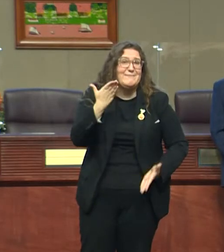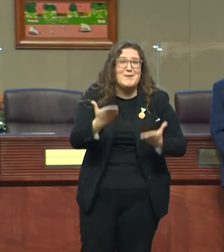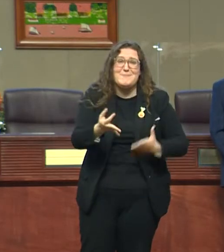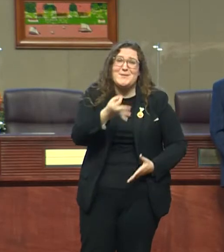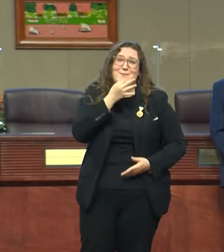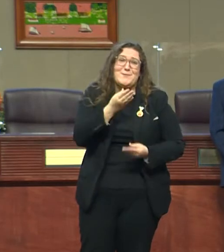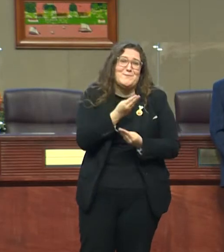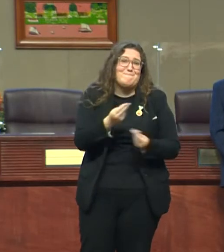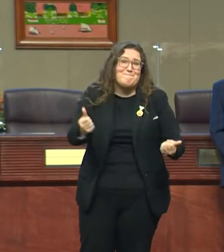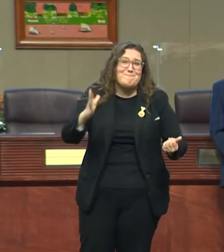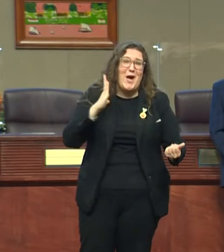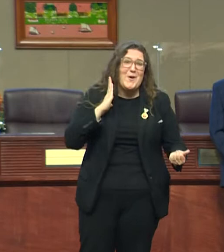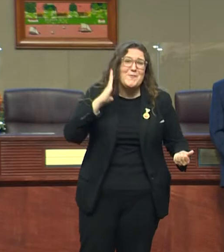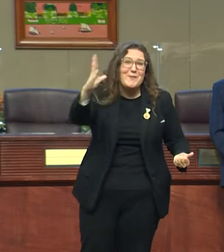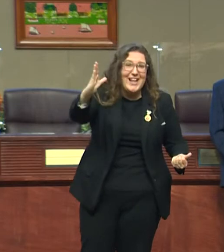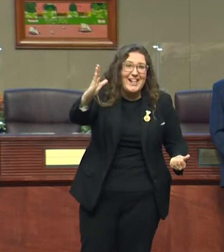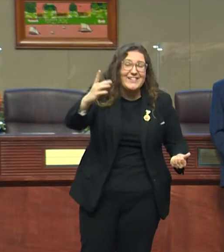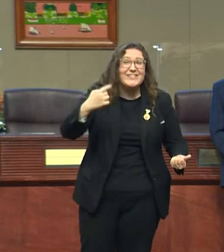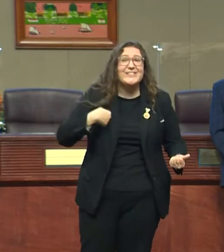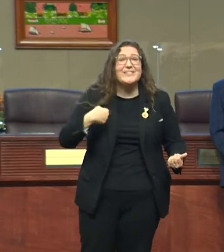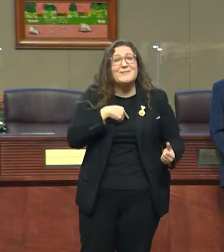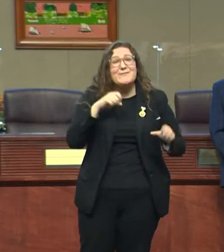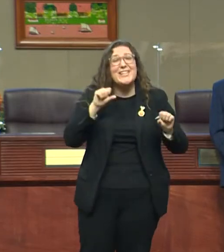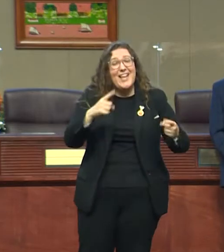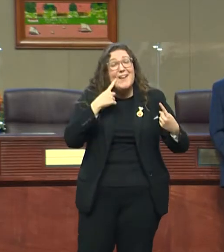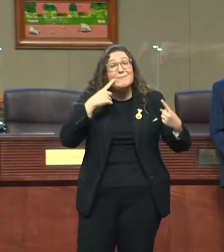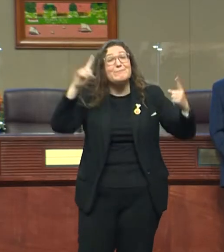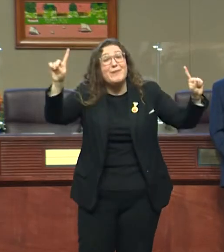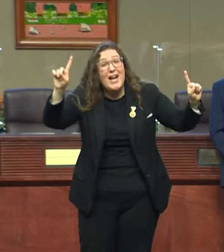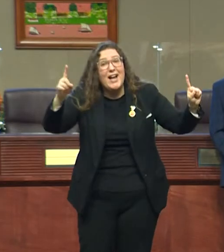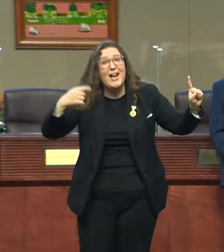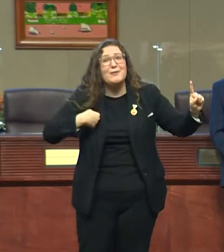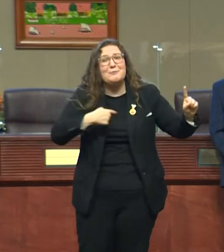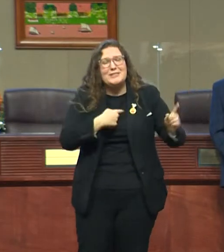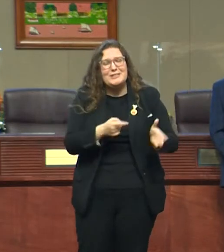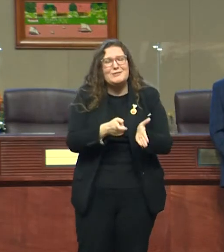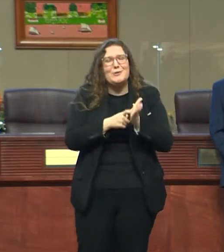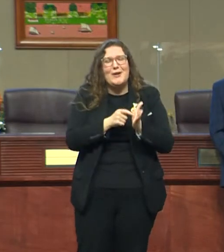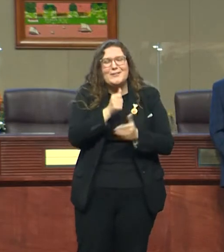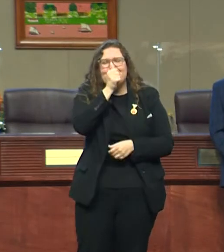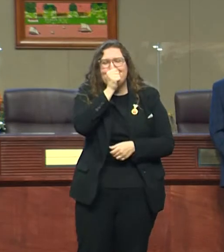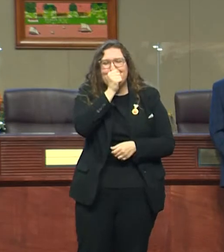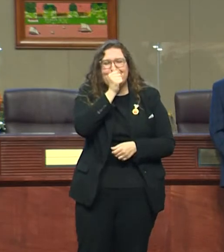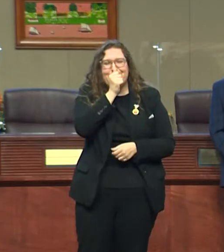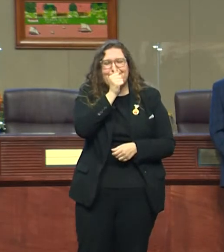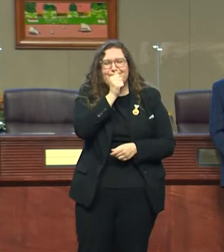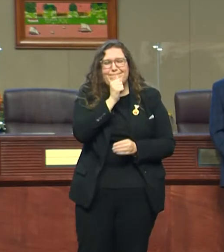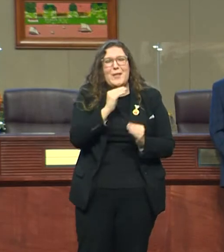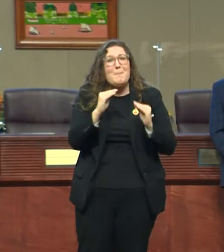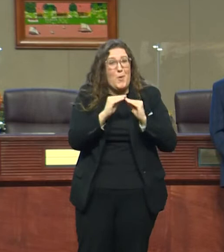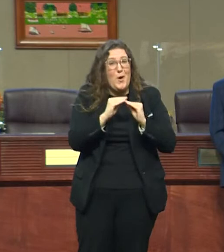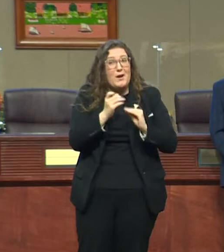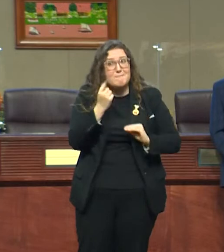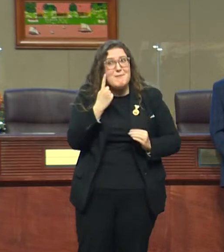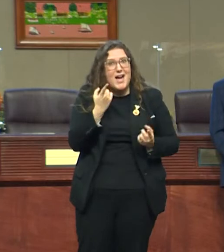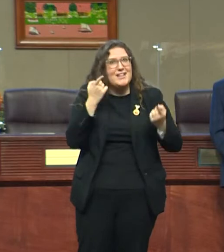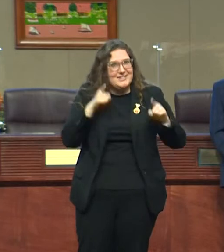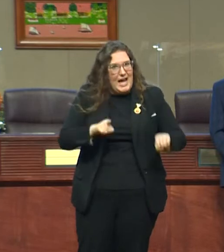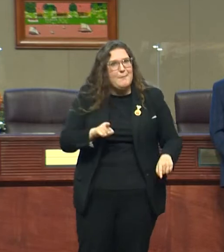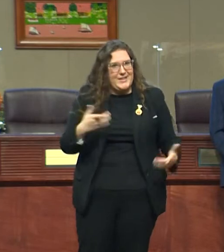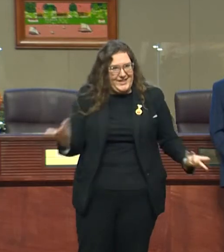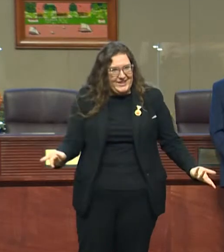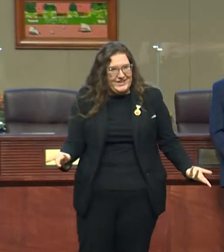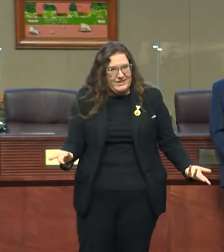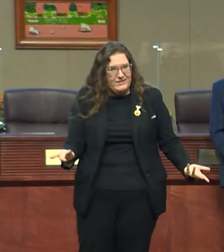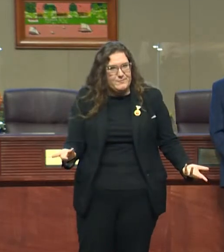tunnel, that we can do this. We just have to hang a little bit longer because it's happening. Now, remember, there was also